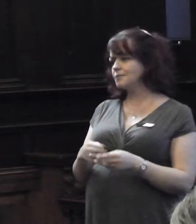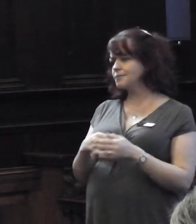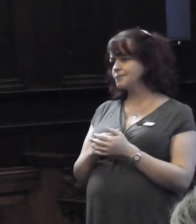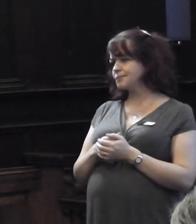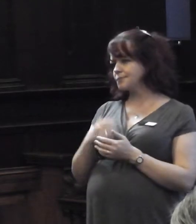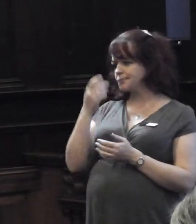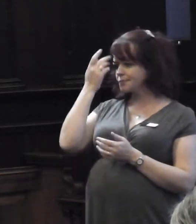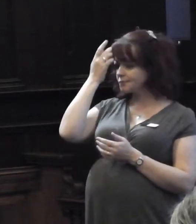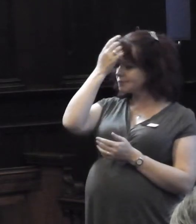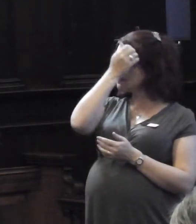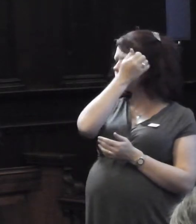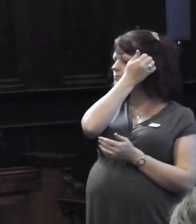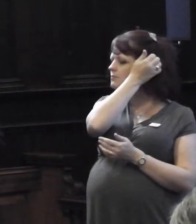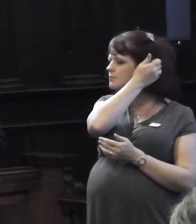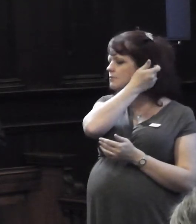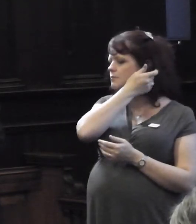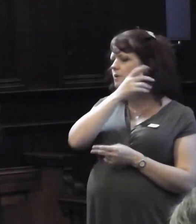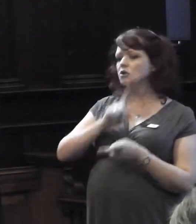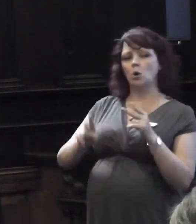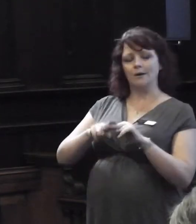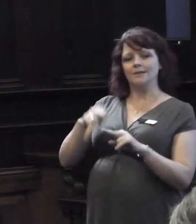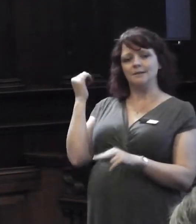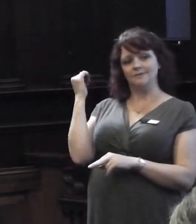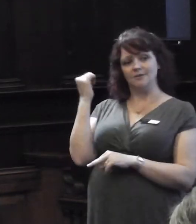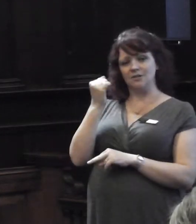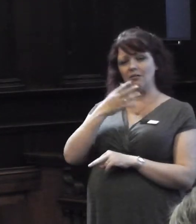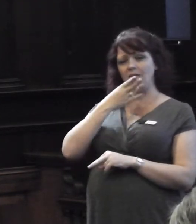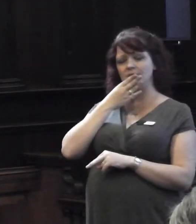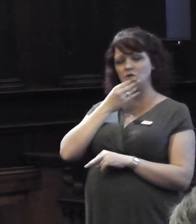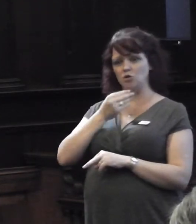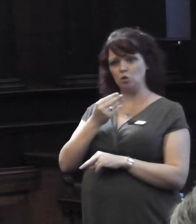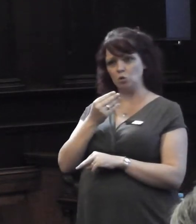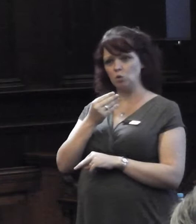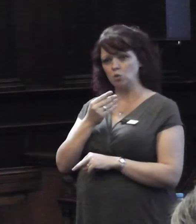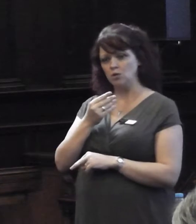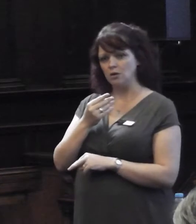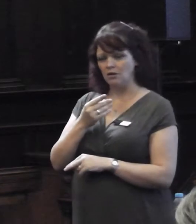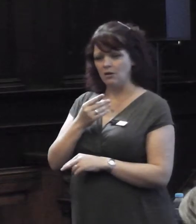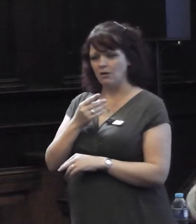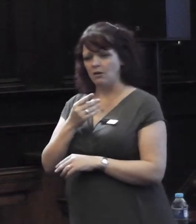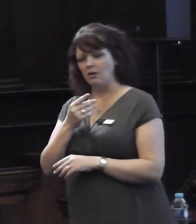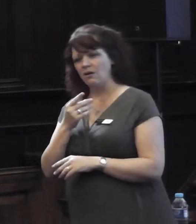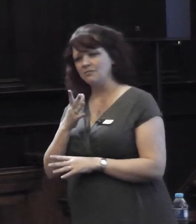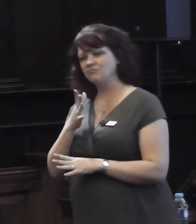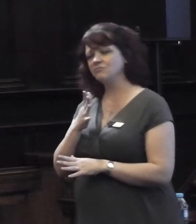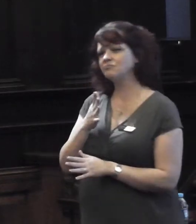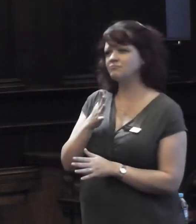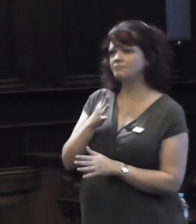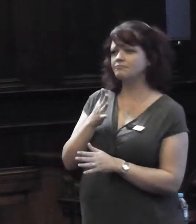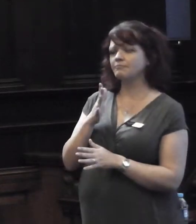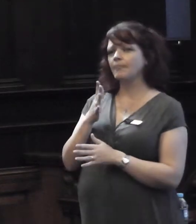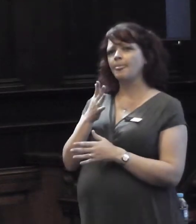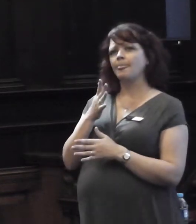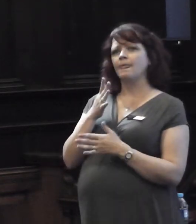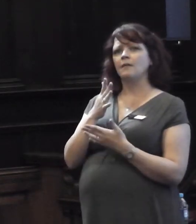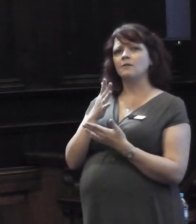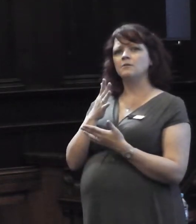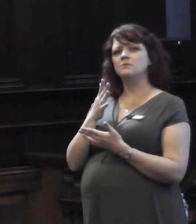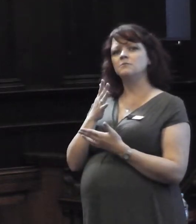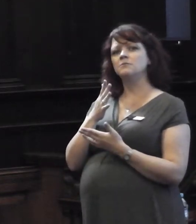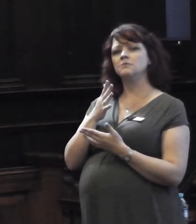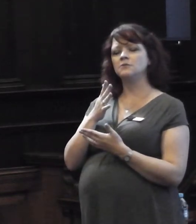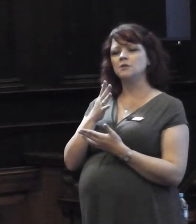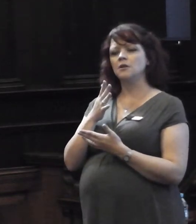So, if a knife is used, it must be a matter of pure chance that death will